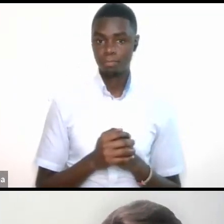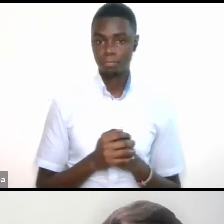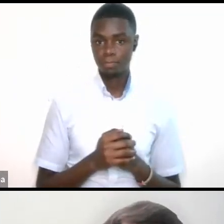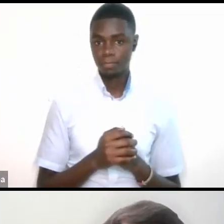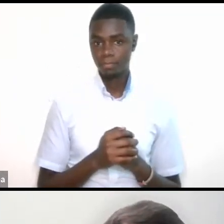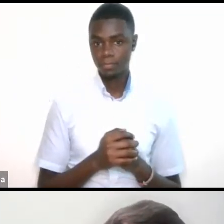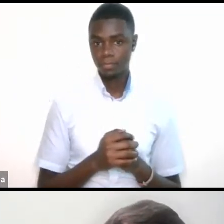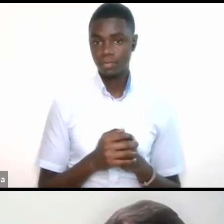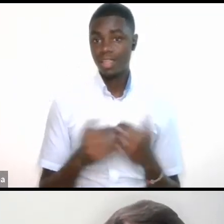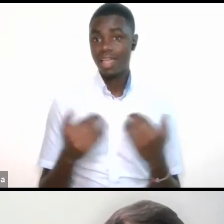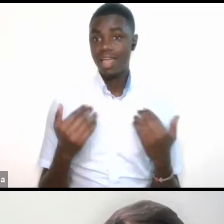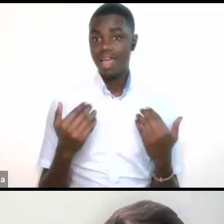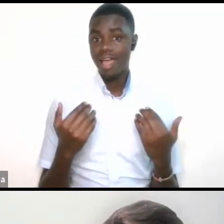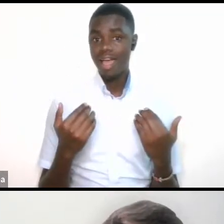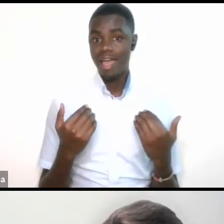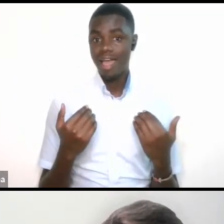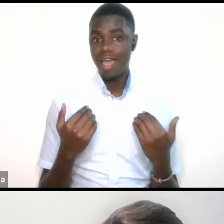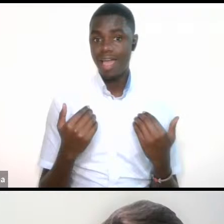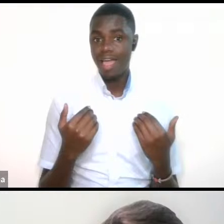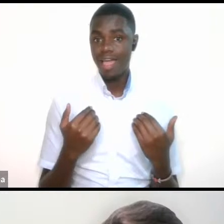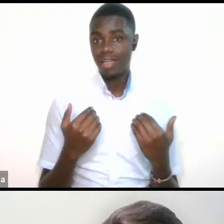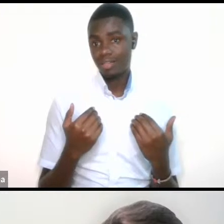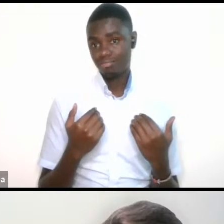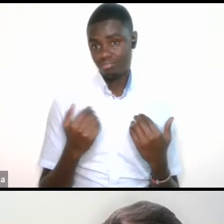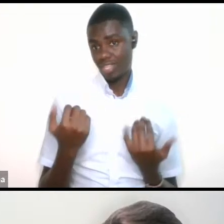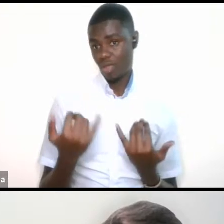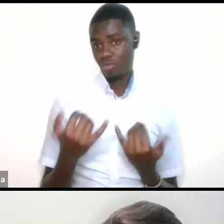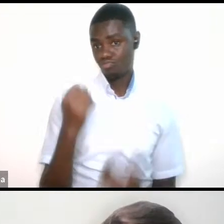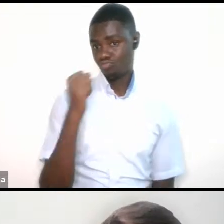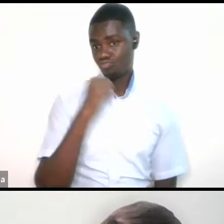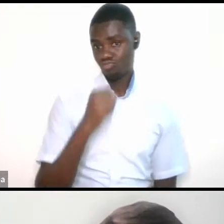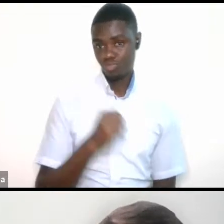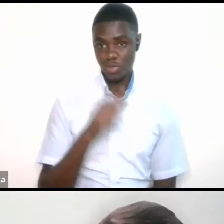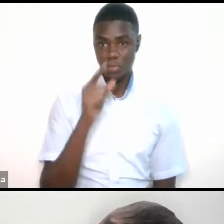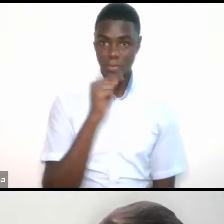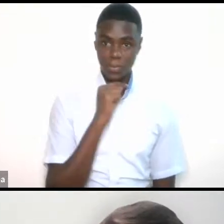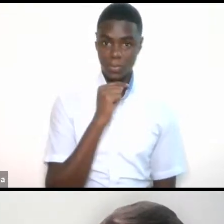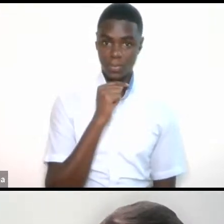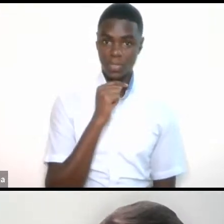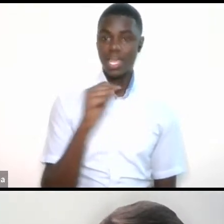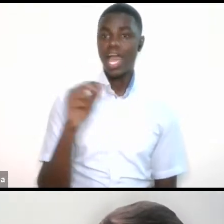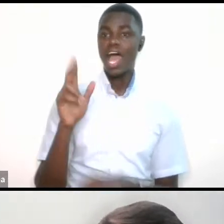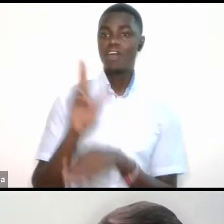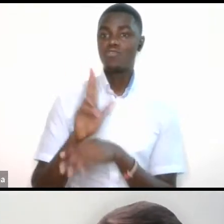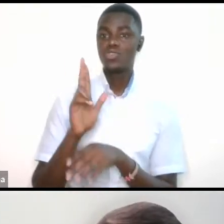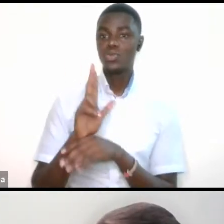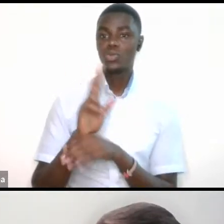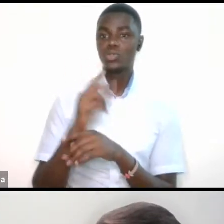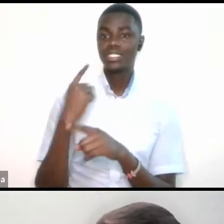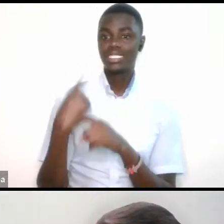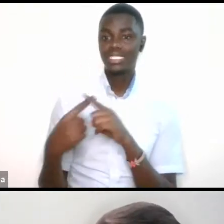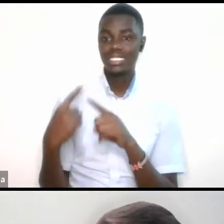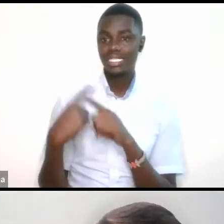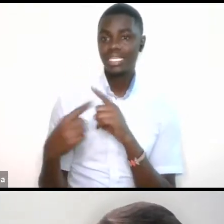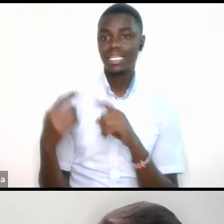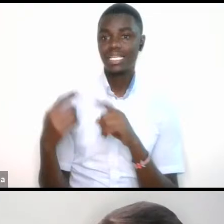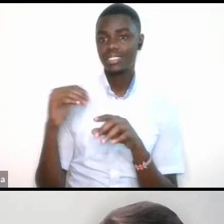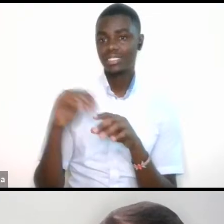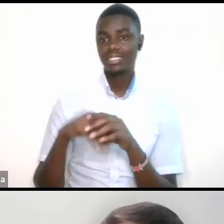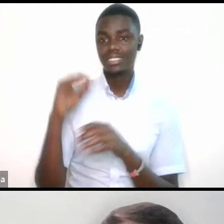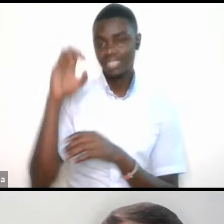I've gone on in age at the moment, and so I've spent a lot of years in education. I have a lot of gray hair and I have a